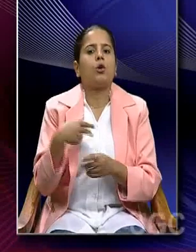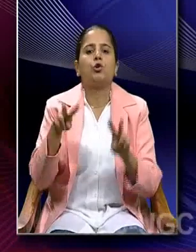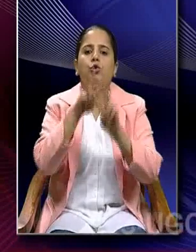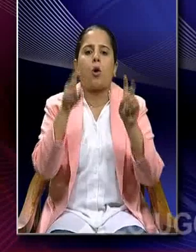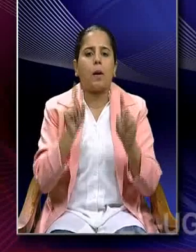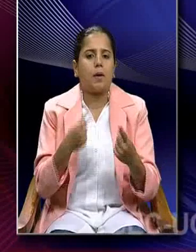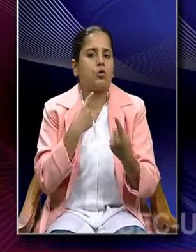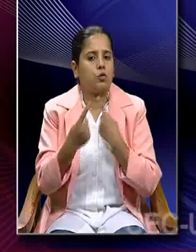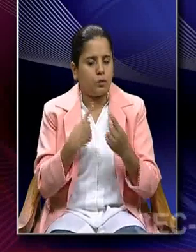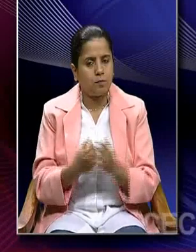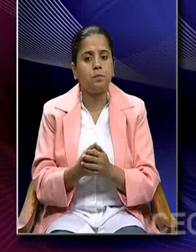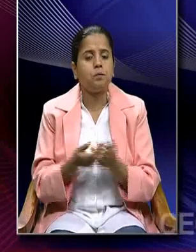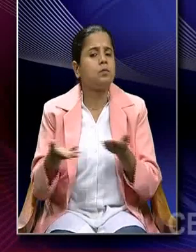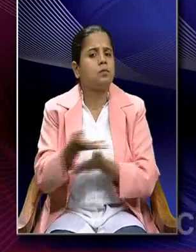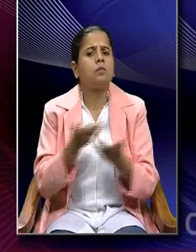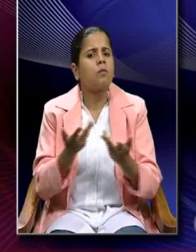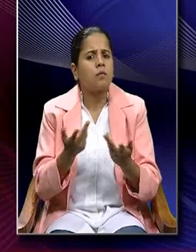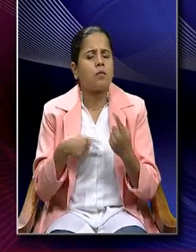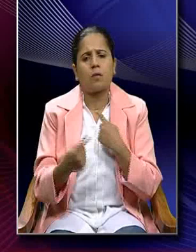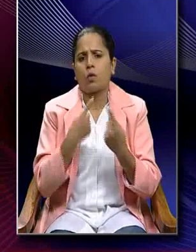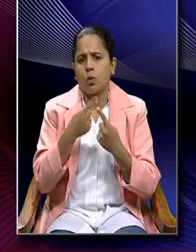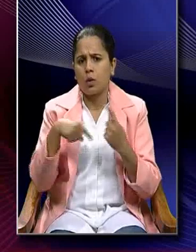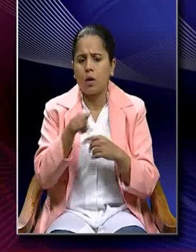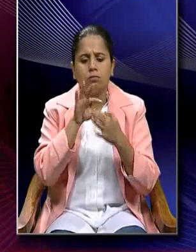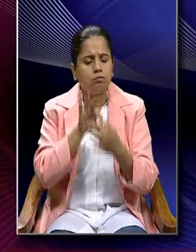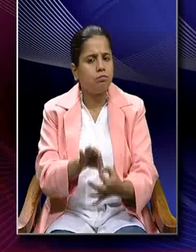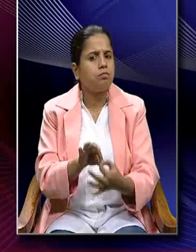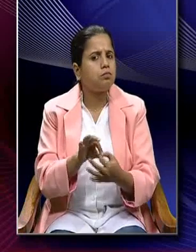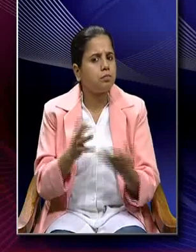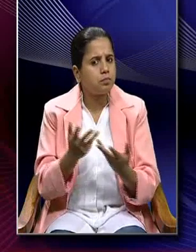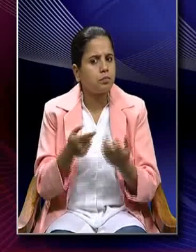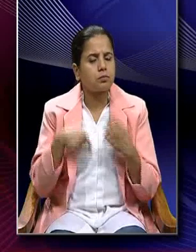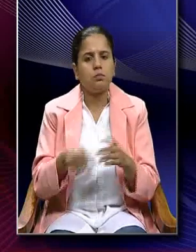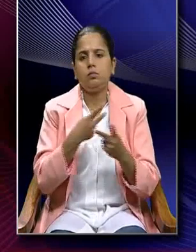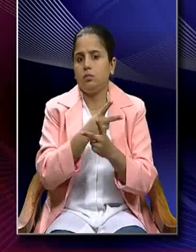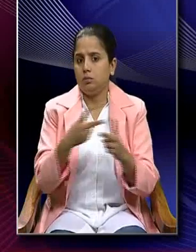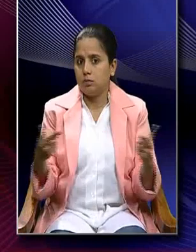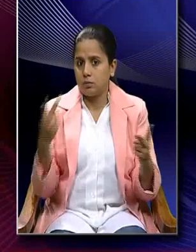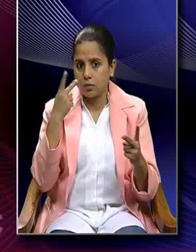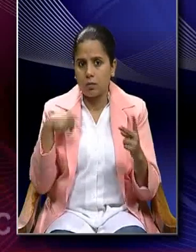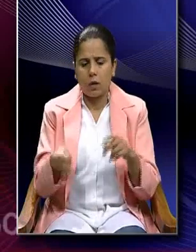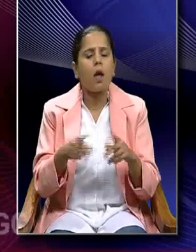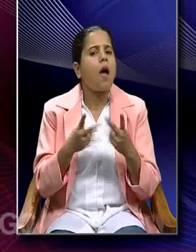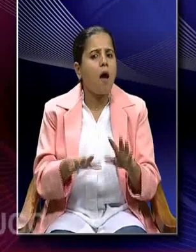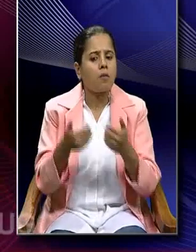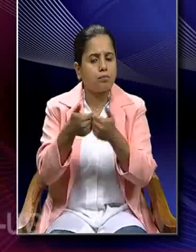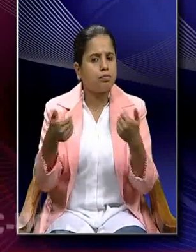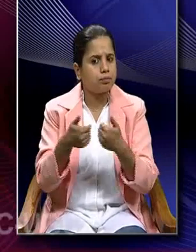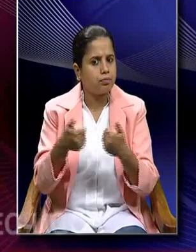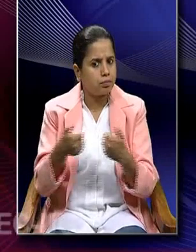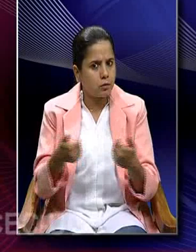topic, and this is also related to the distinction or difference